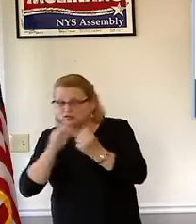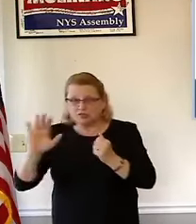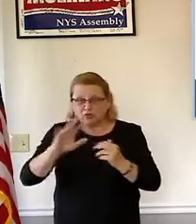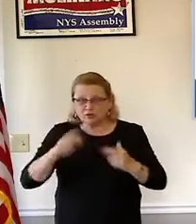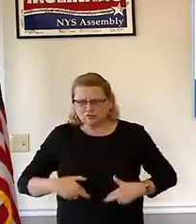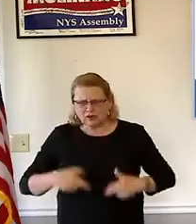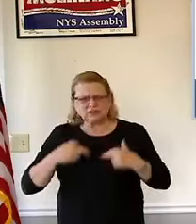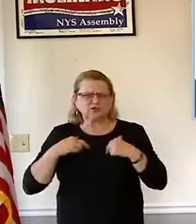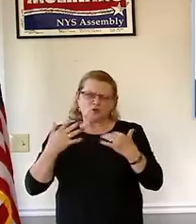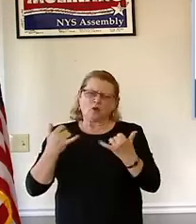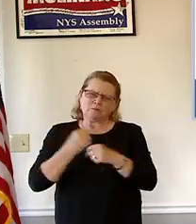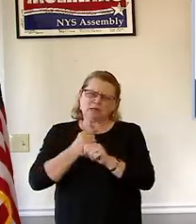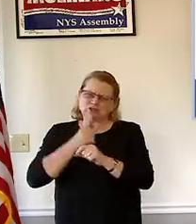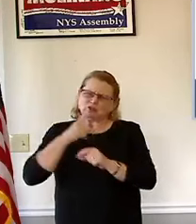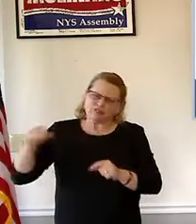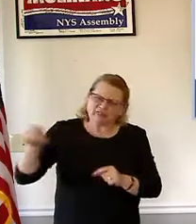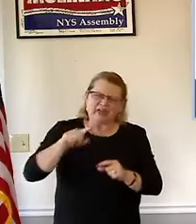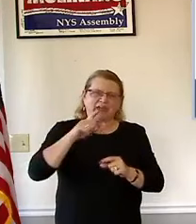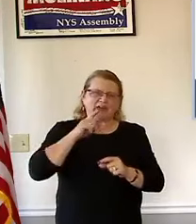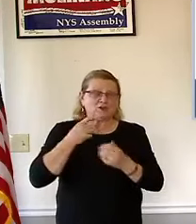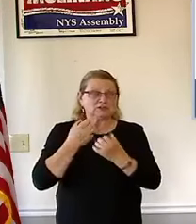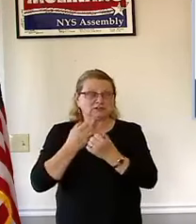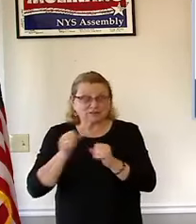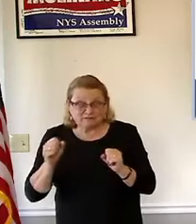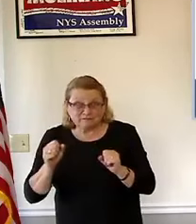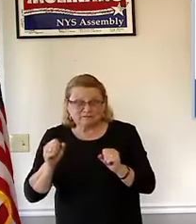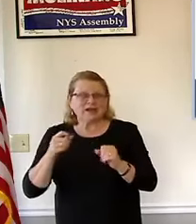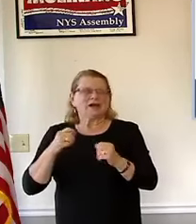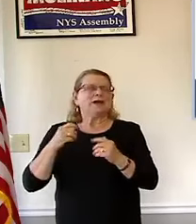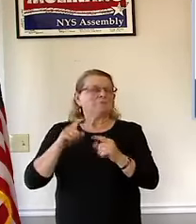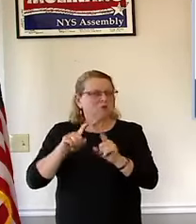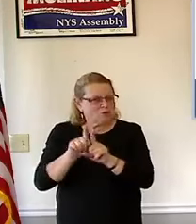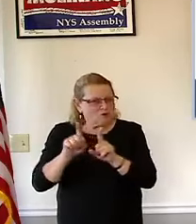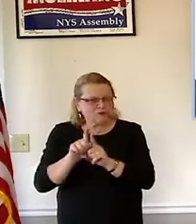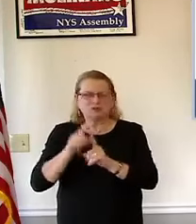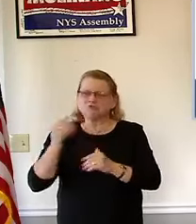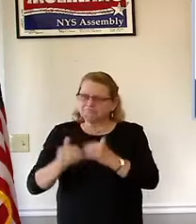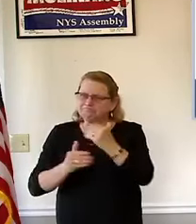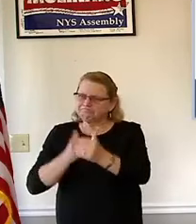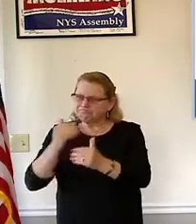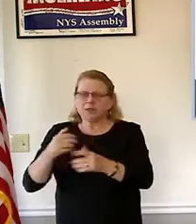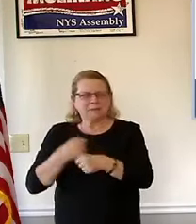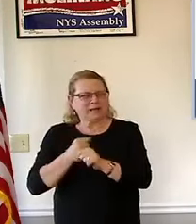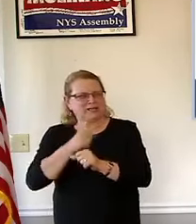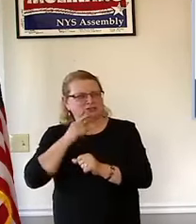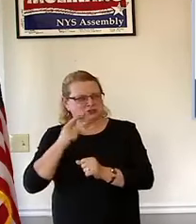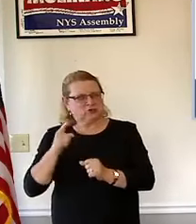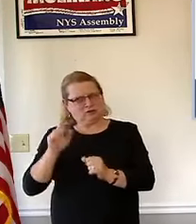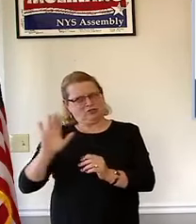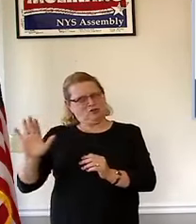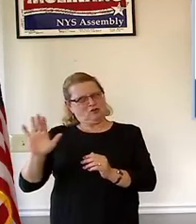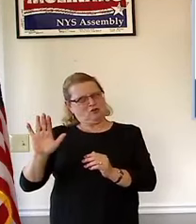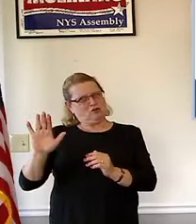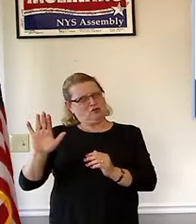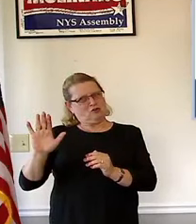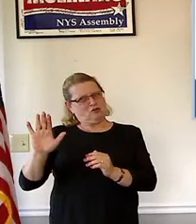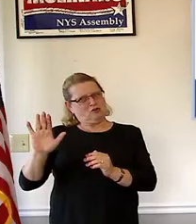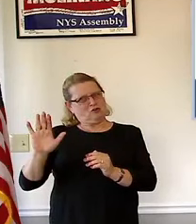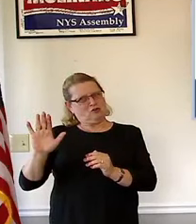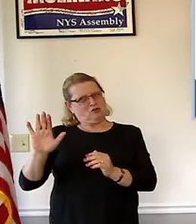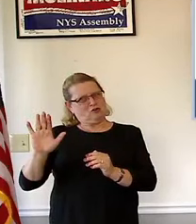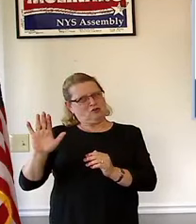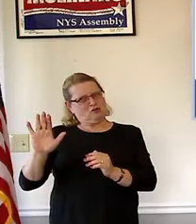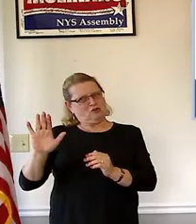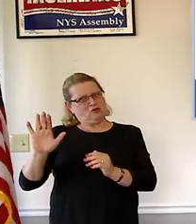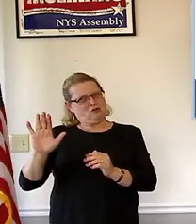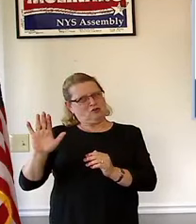are taking steps to make sure visitation is possible. We also, in this county, have permitted now, we're moving forward with